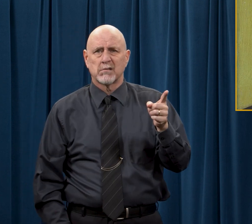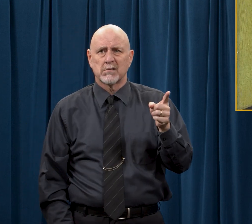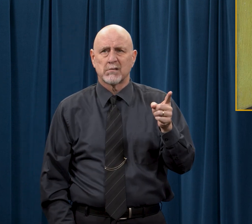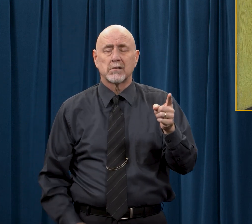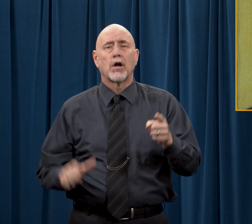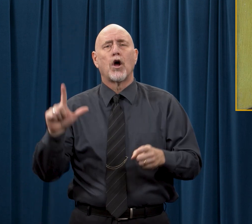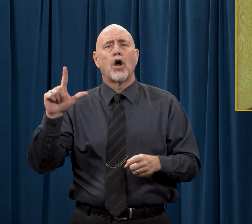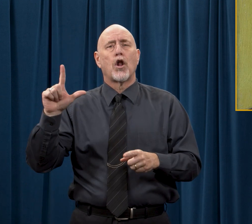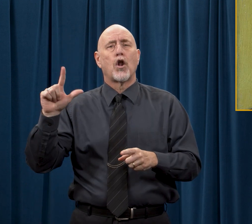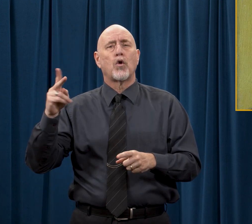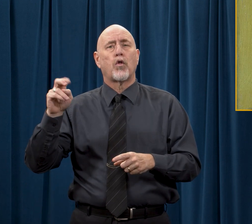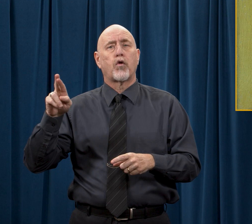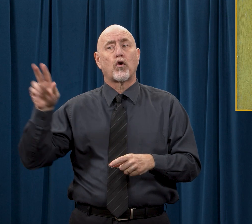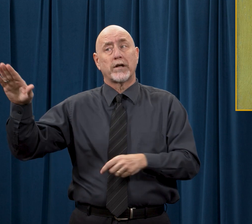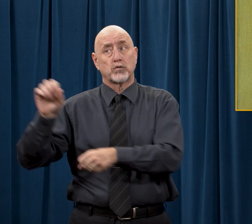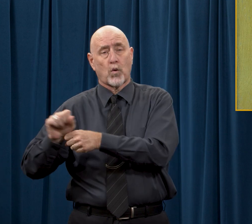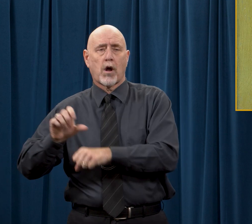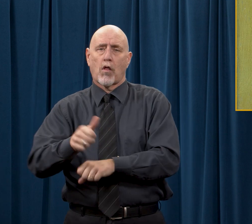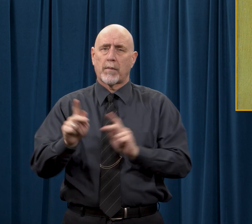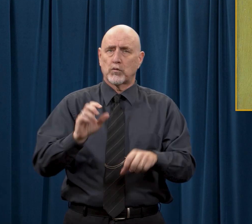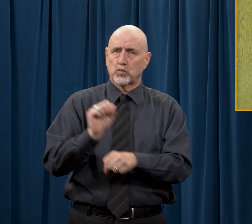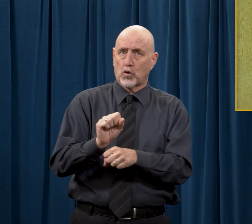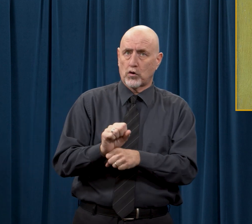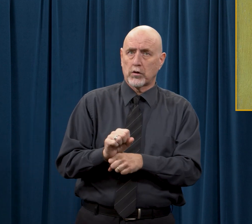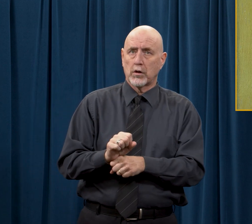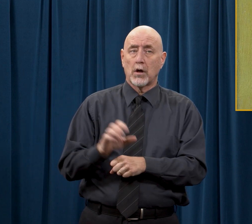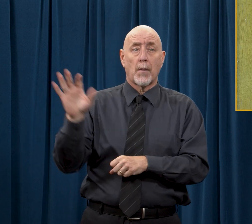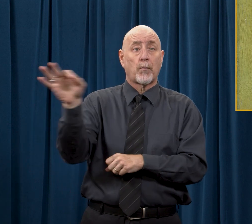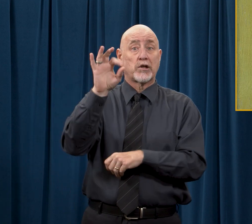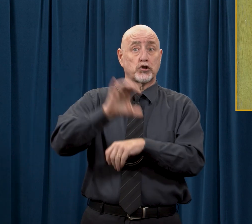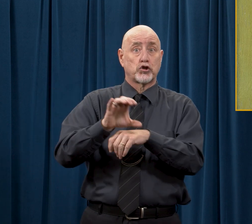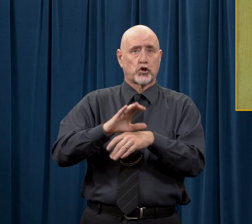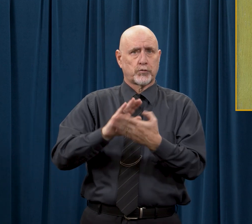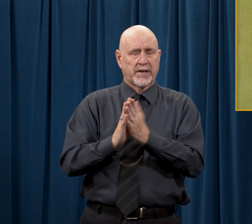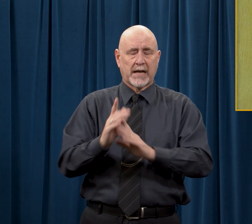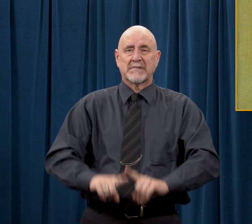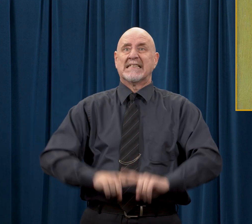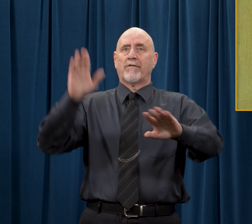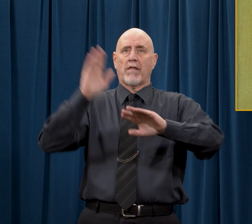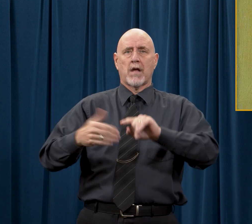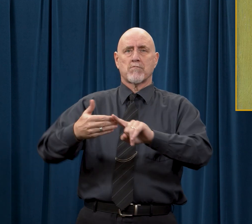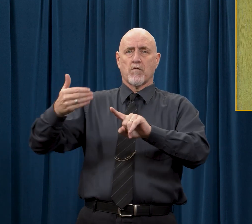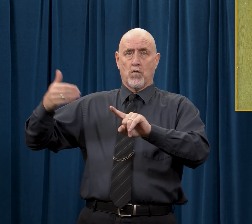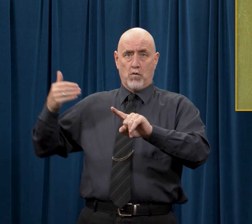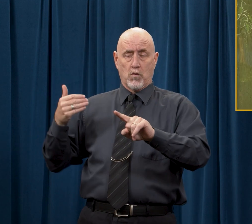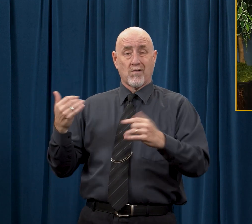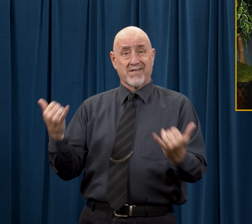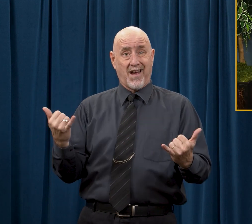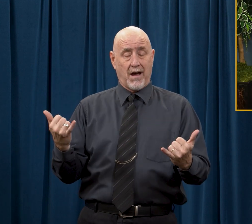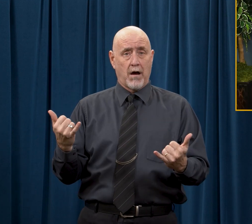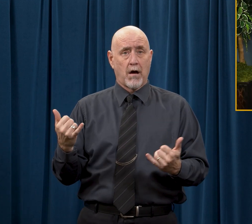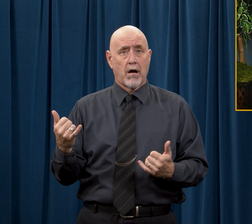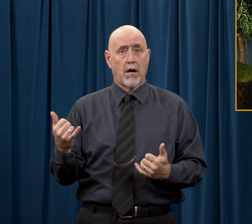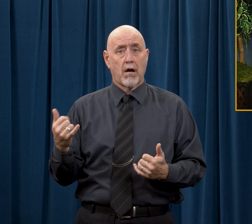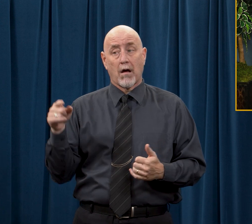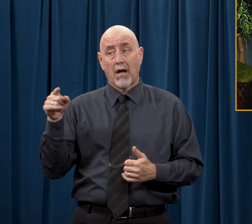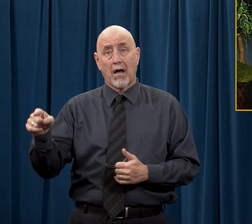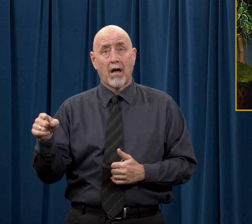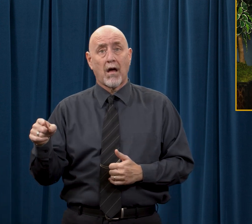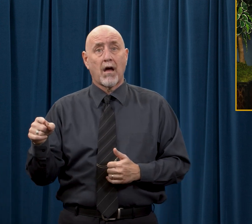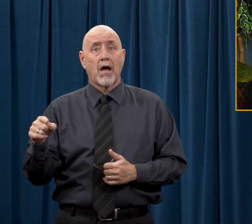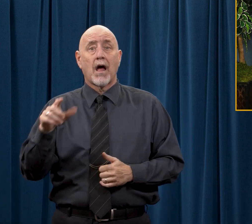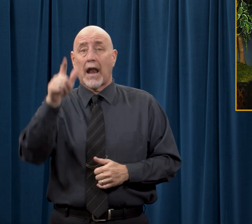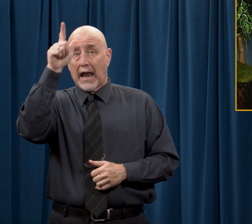teaching. Through Luther's work and others, preaching in the churches became radically different. Now, instead